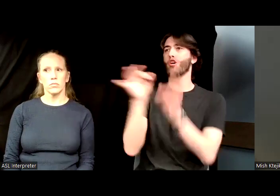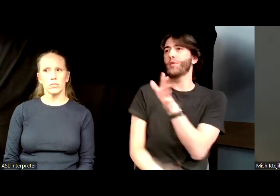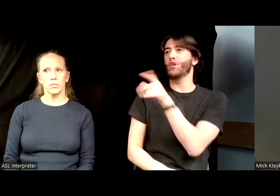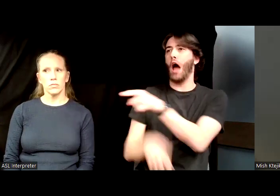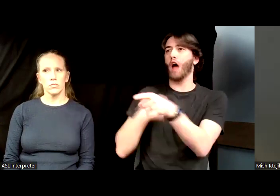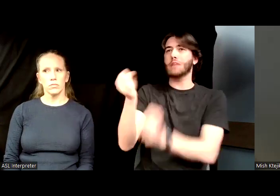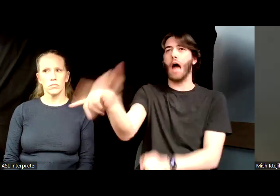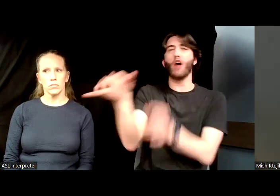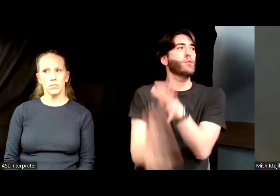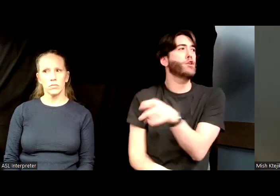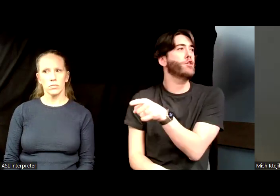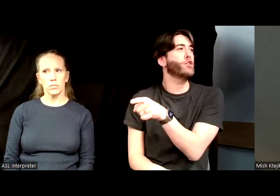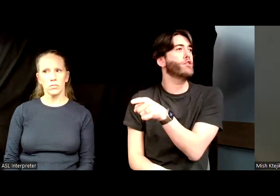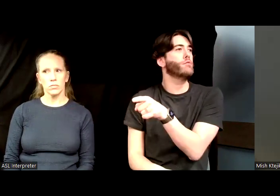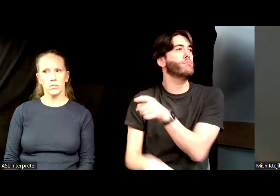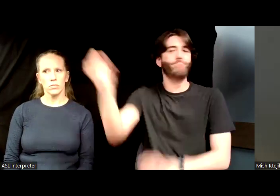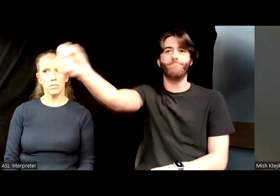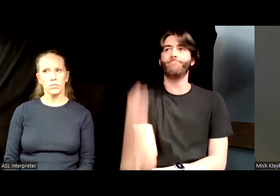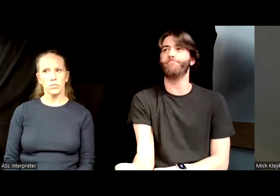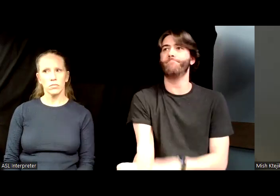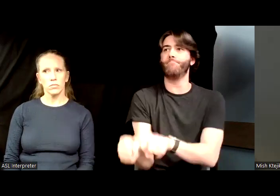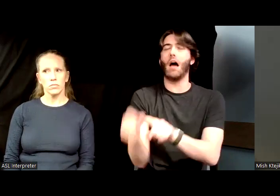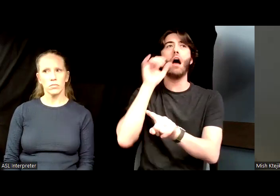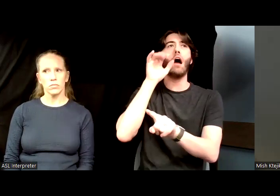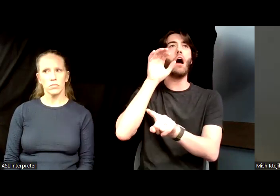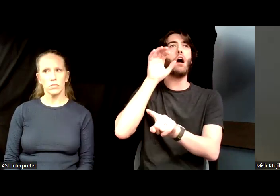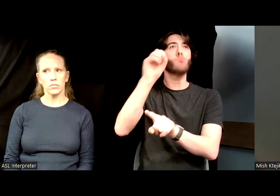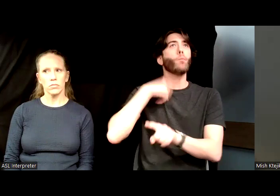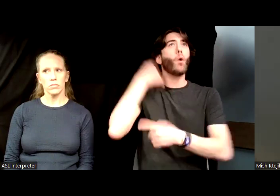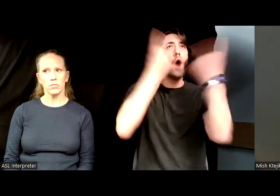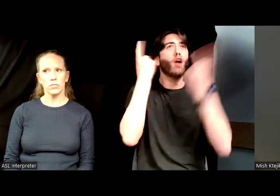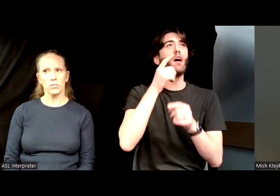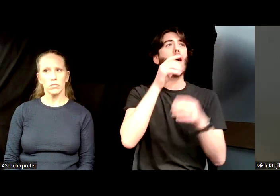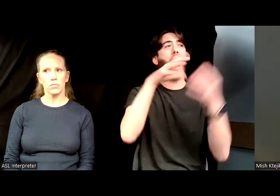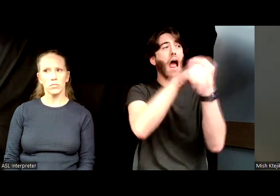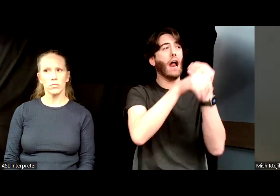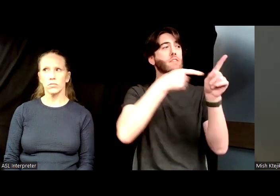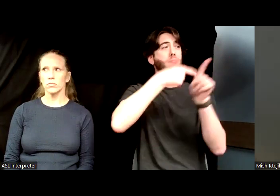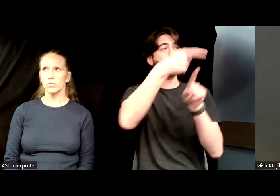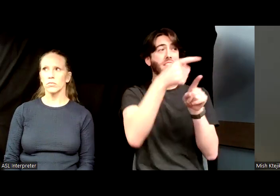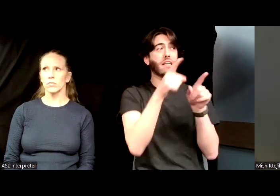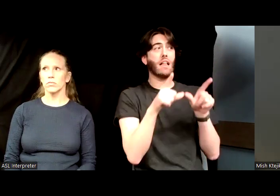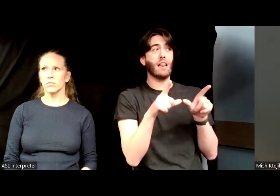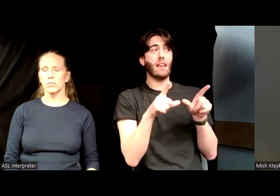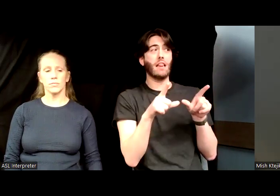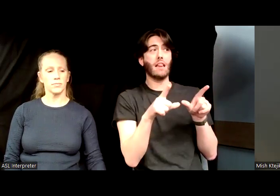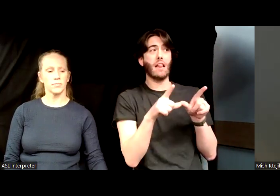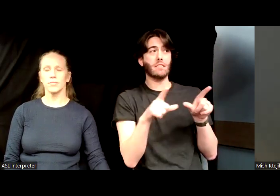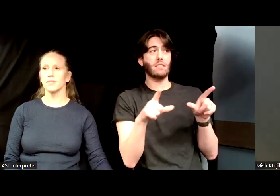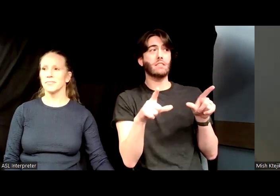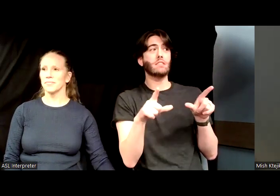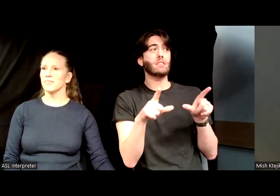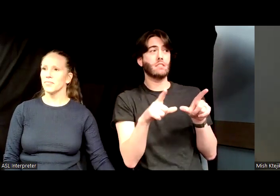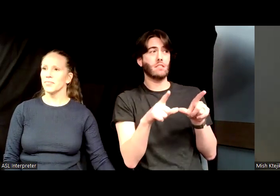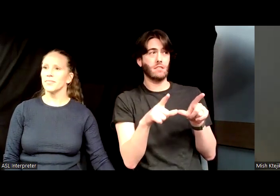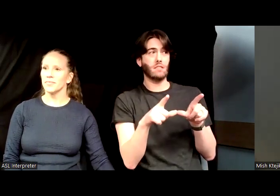are. Because maybe somebody requests, maybe a deaf client asks for a